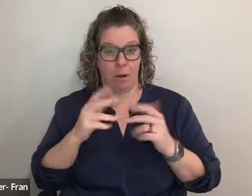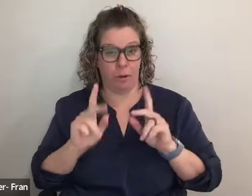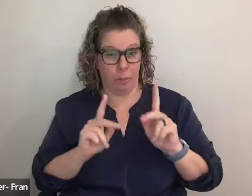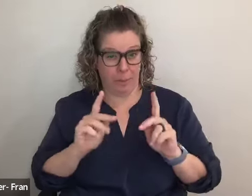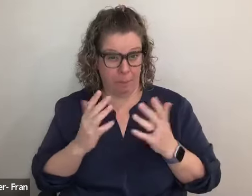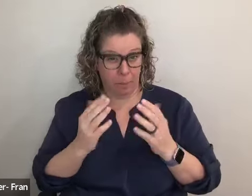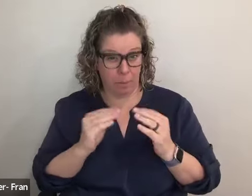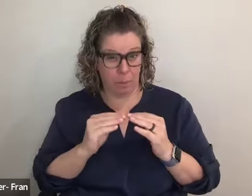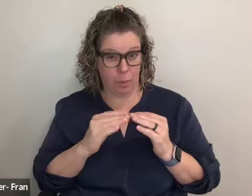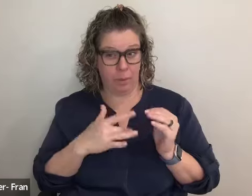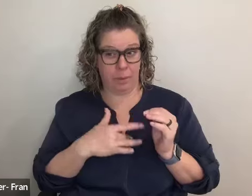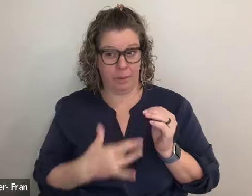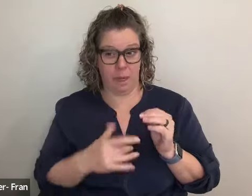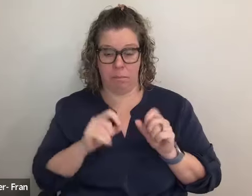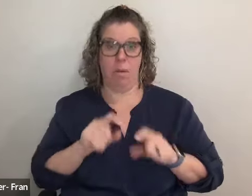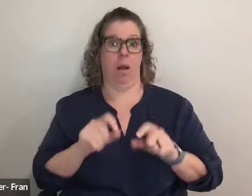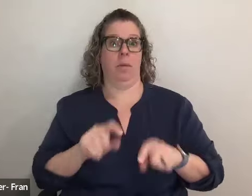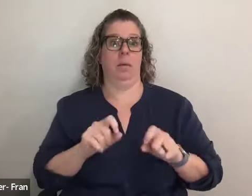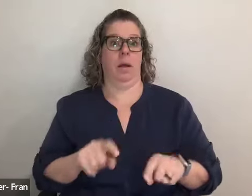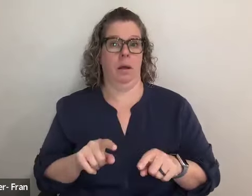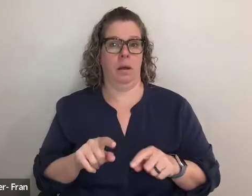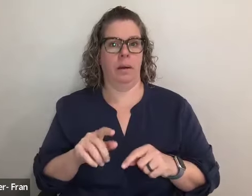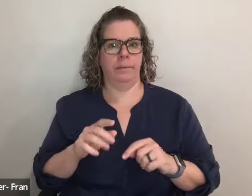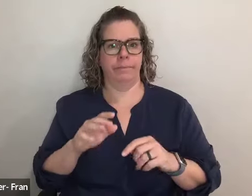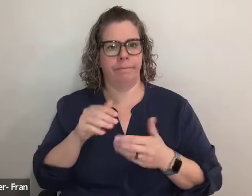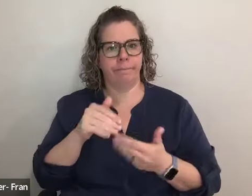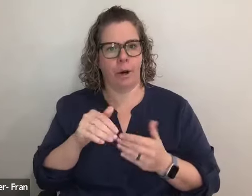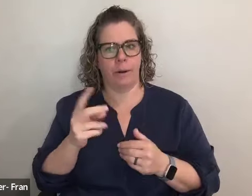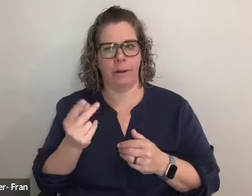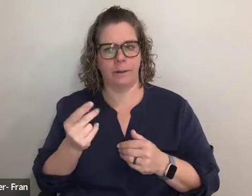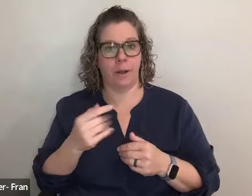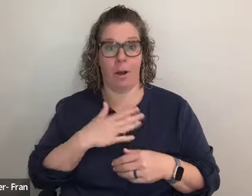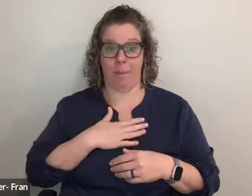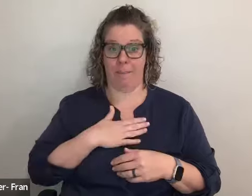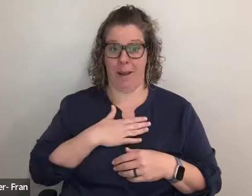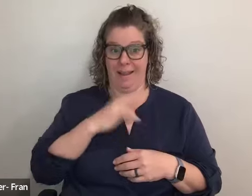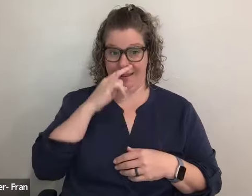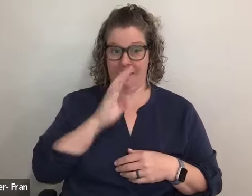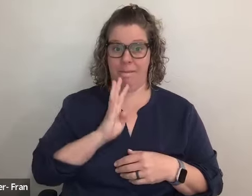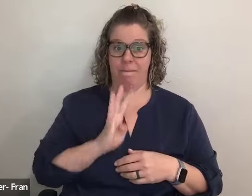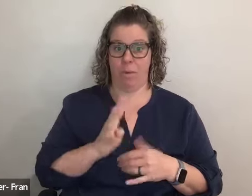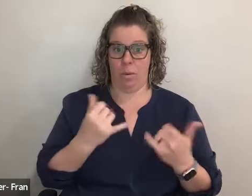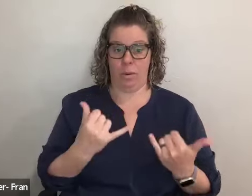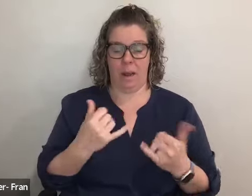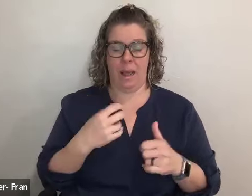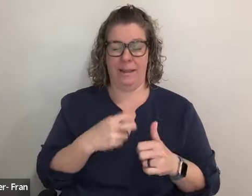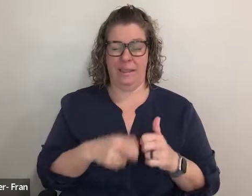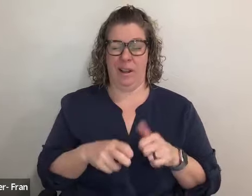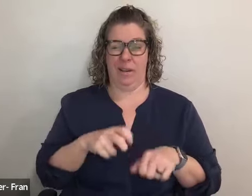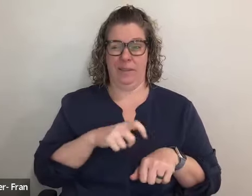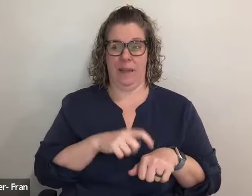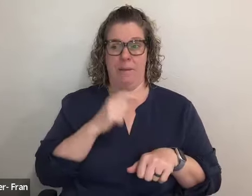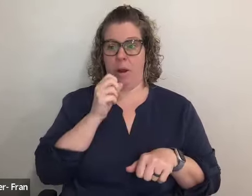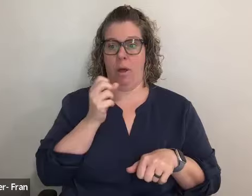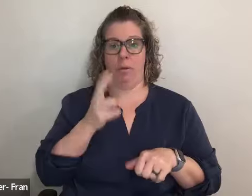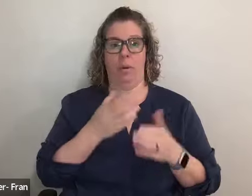people, that one can be kind of a good explanation. My 4-year-old has a really hard time not throwing right